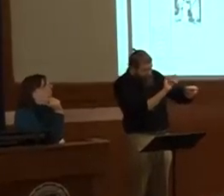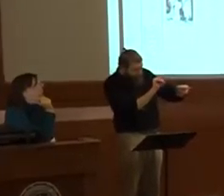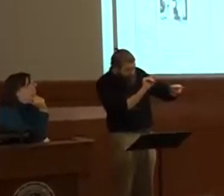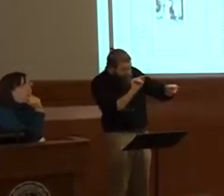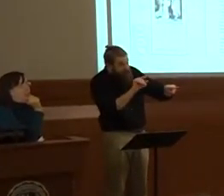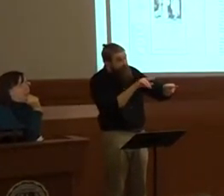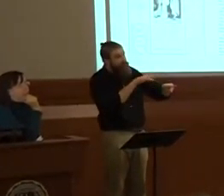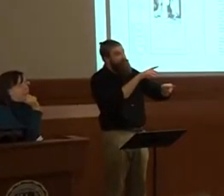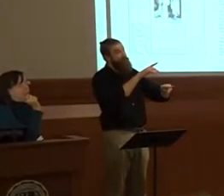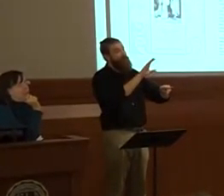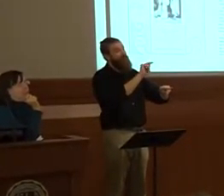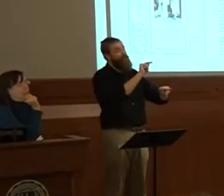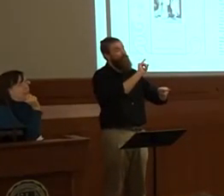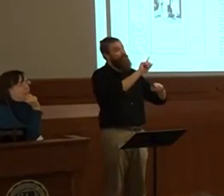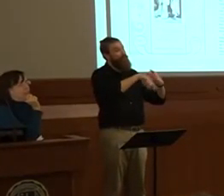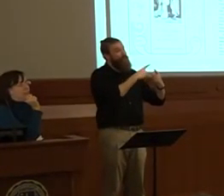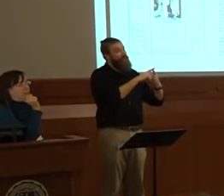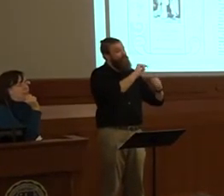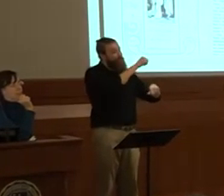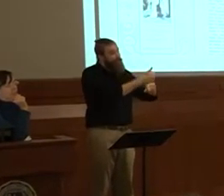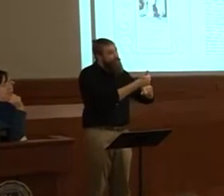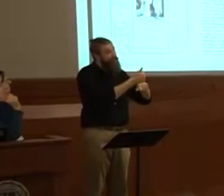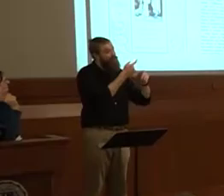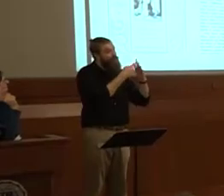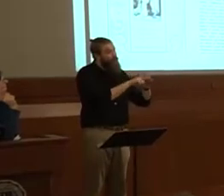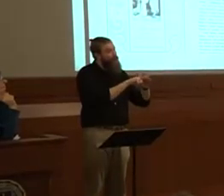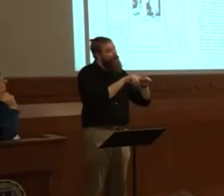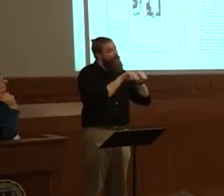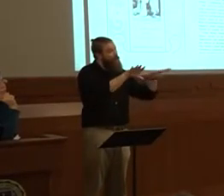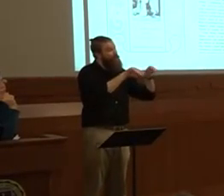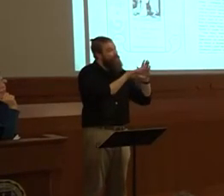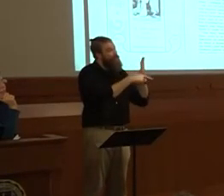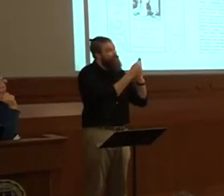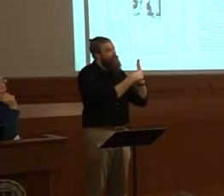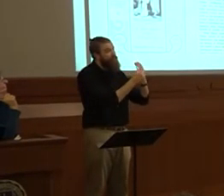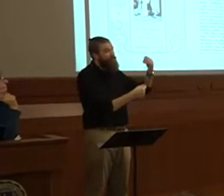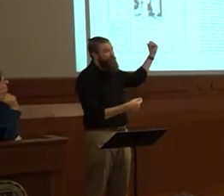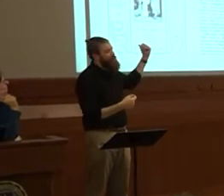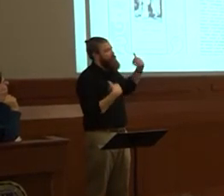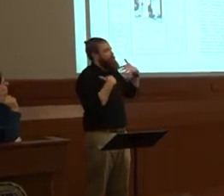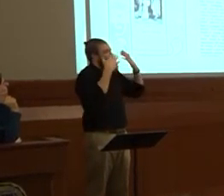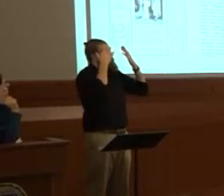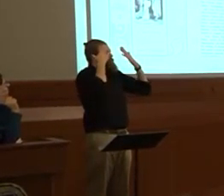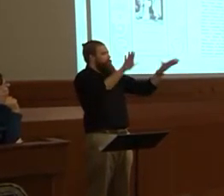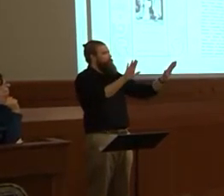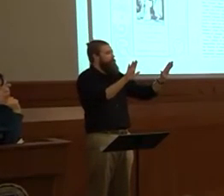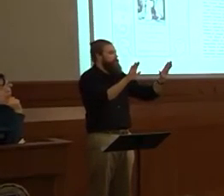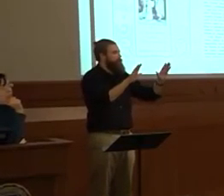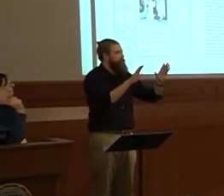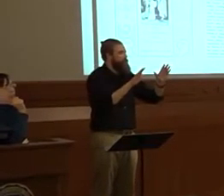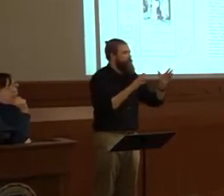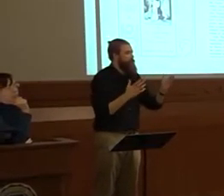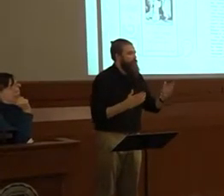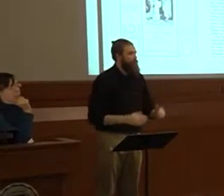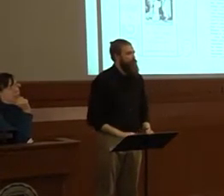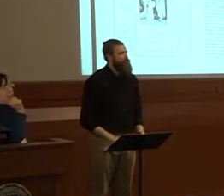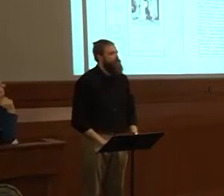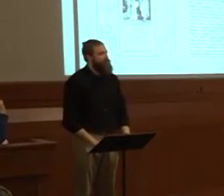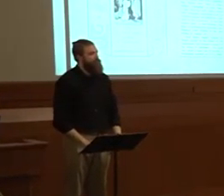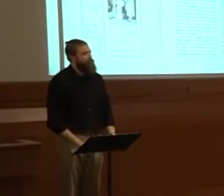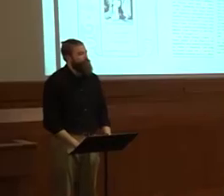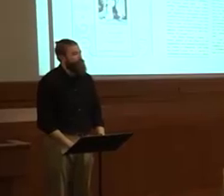Okay, so the institute was set up then, and then, so when they started to publish the periodical,